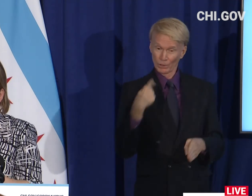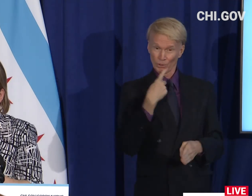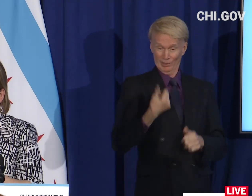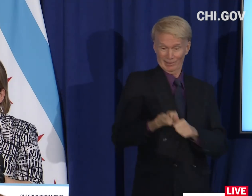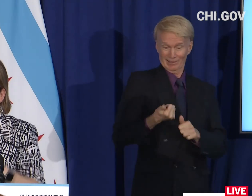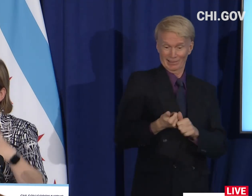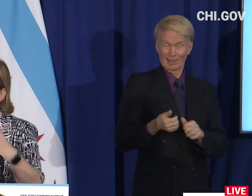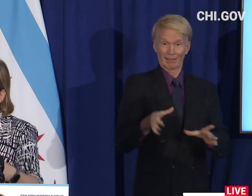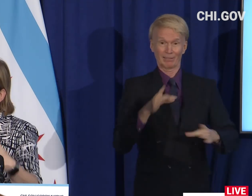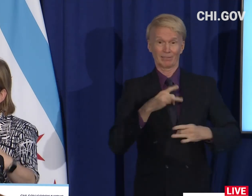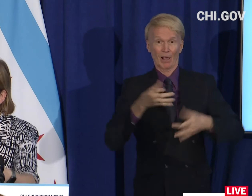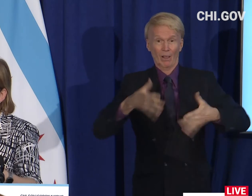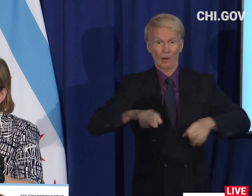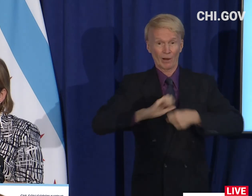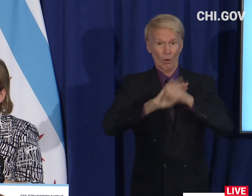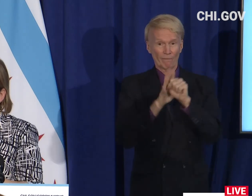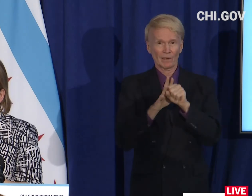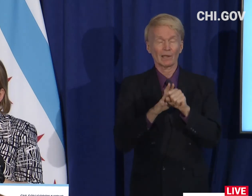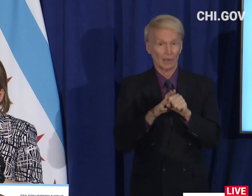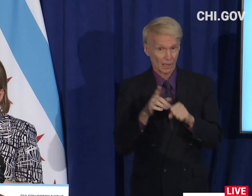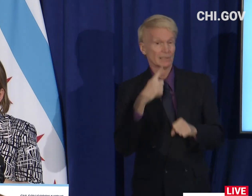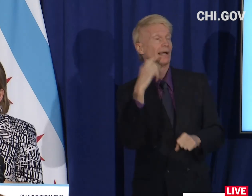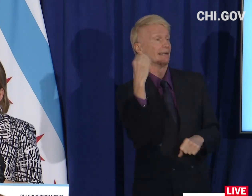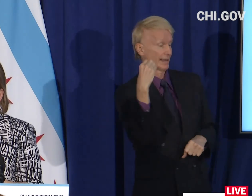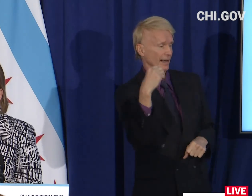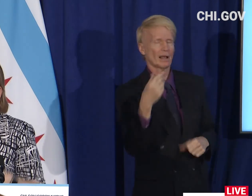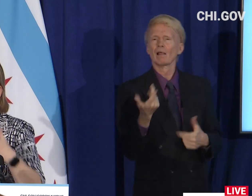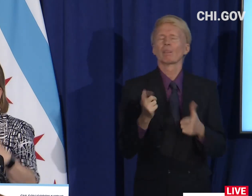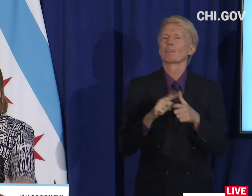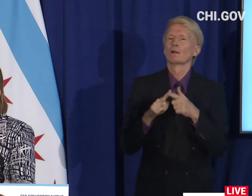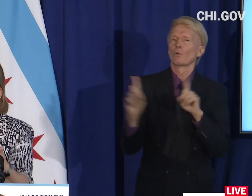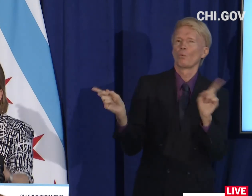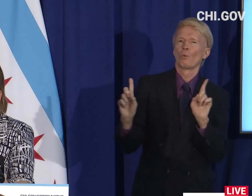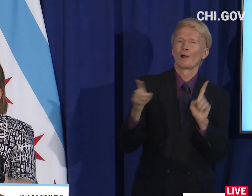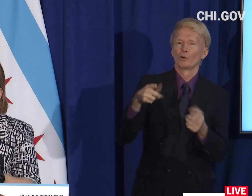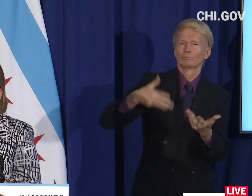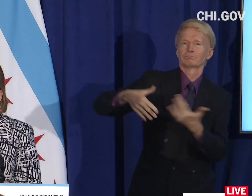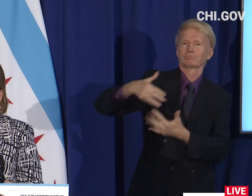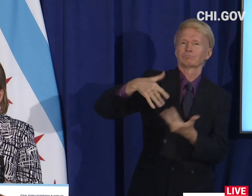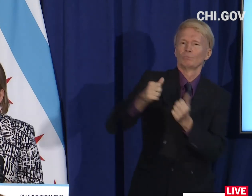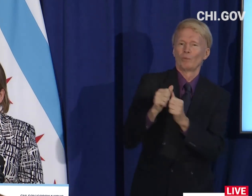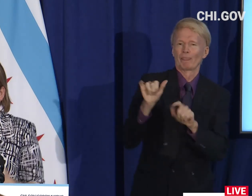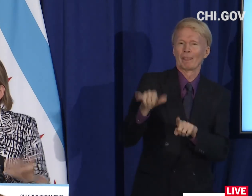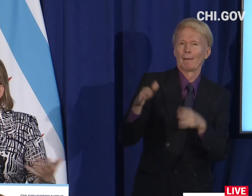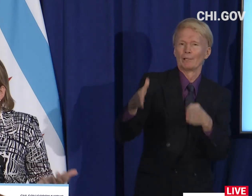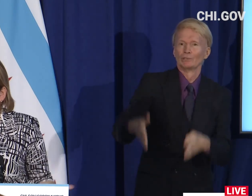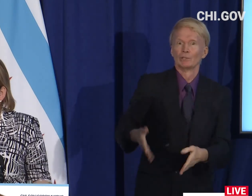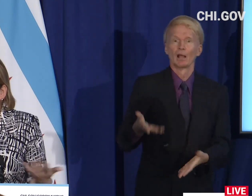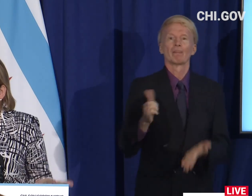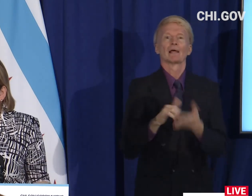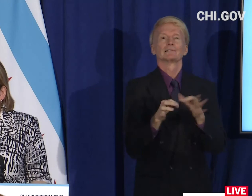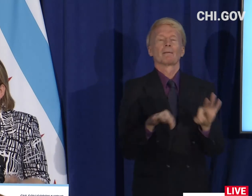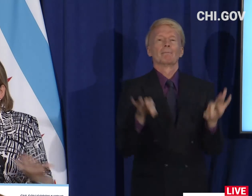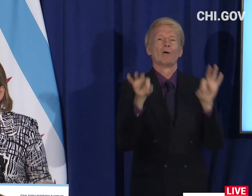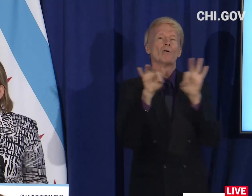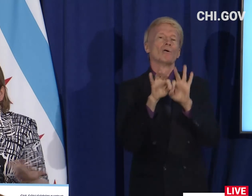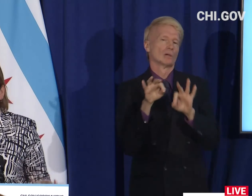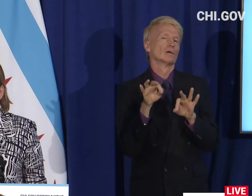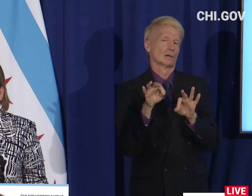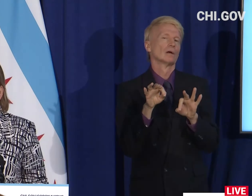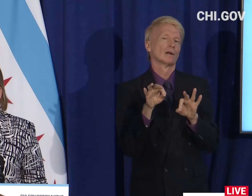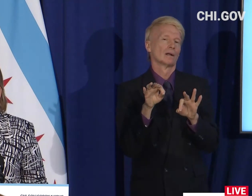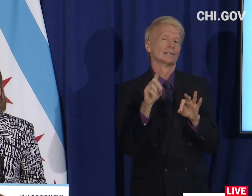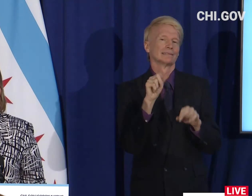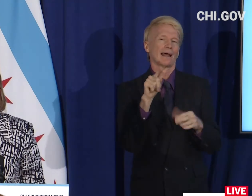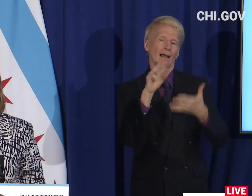someone who had COVID, what was the setting in which they were interacting with them? And so that is where, again, this data comes that, again, people